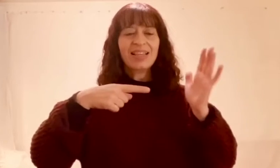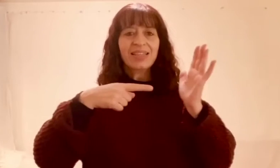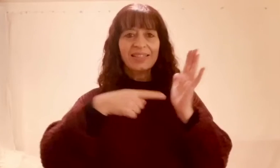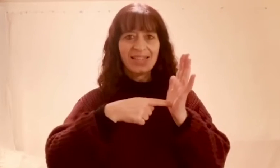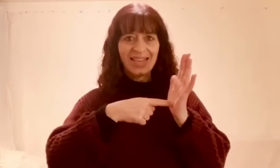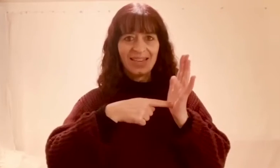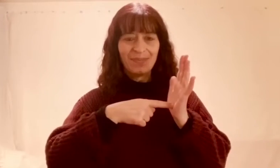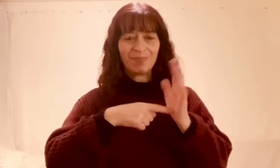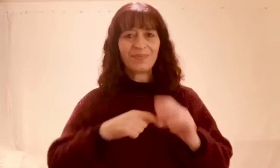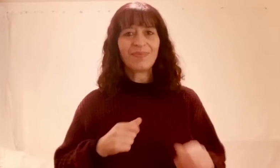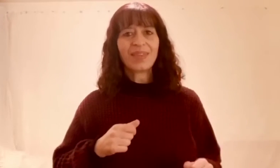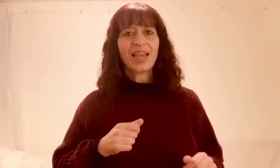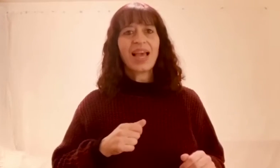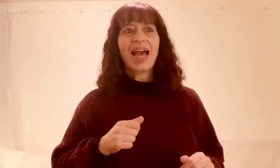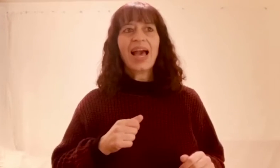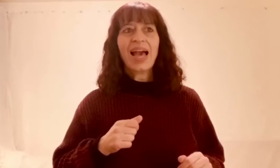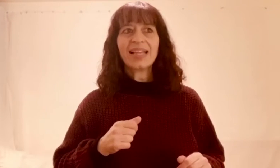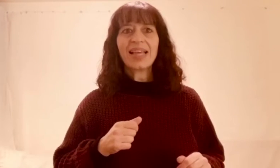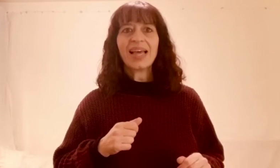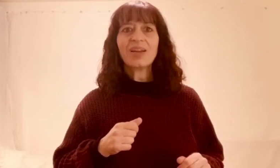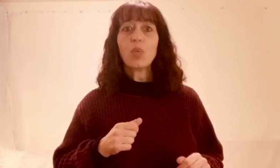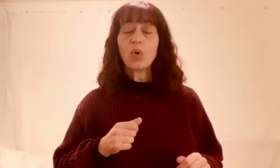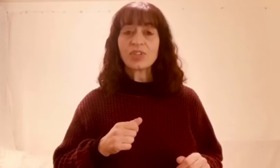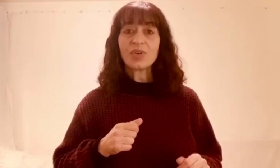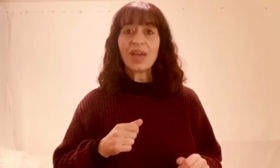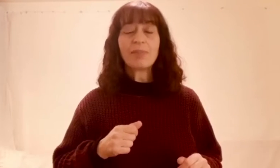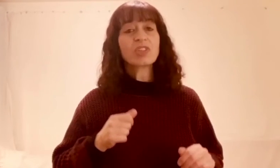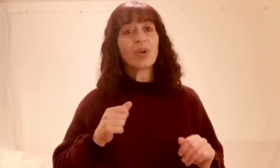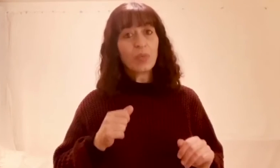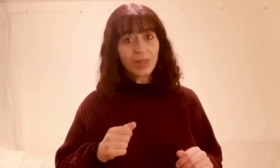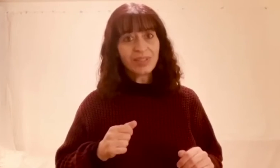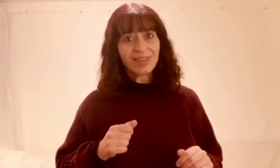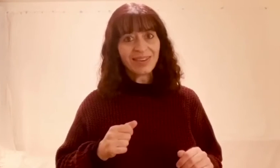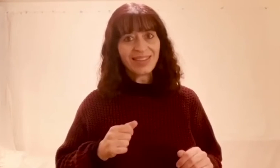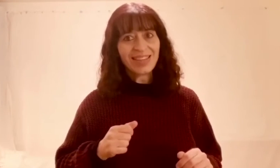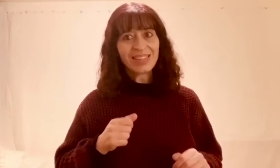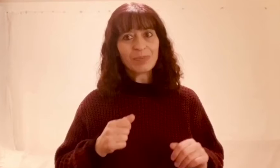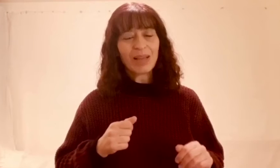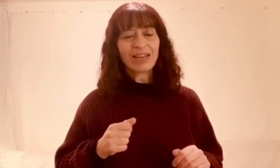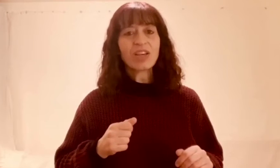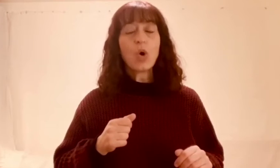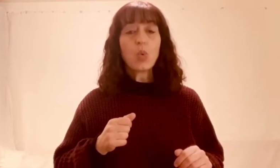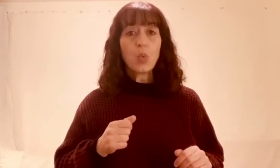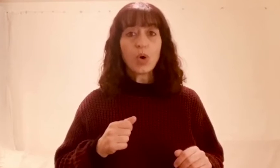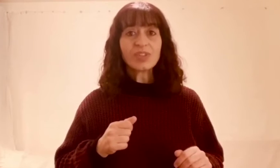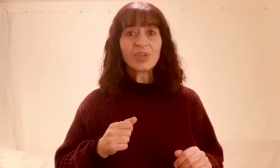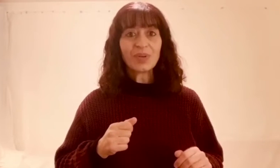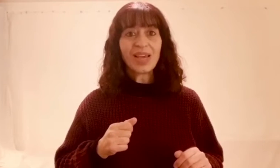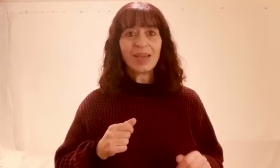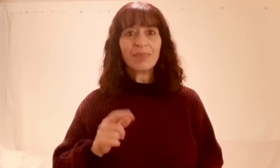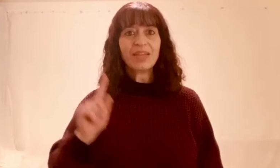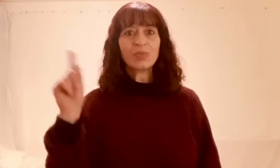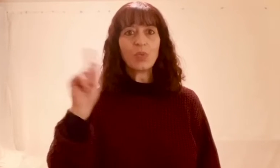C-T. And then what's your name, which I will sign and spell out. What's your name is